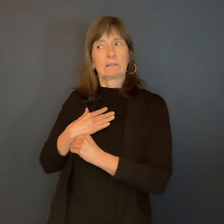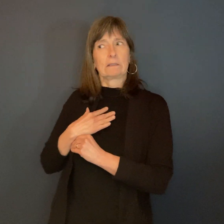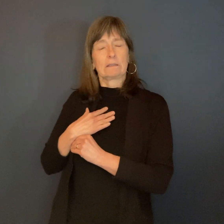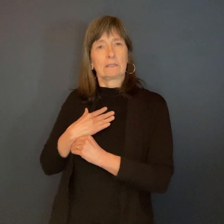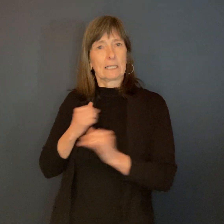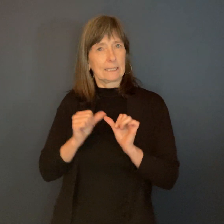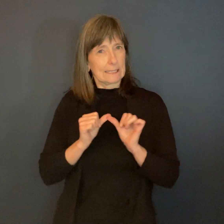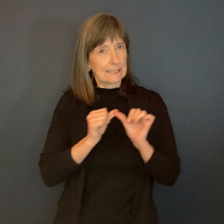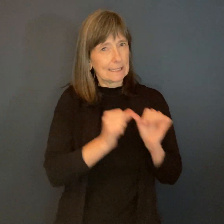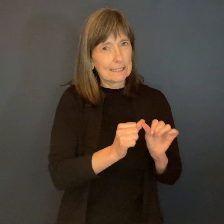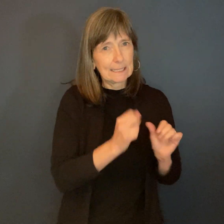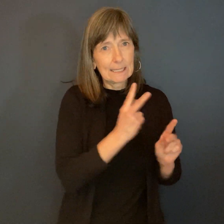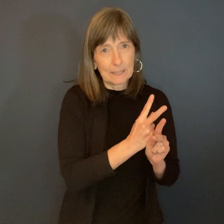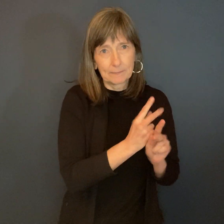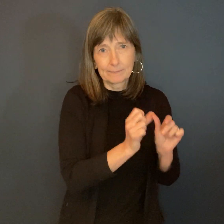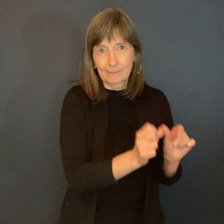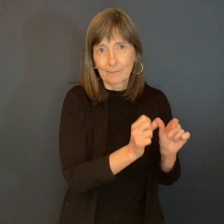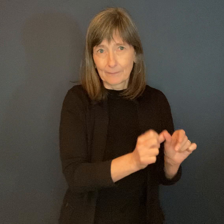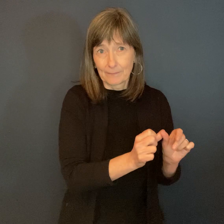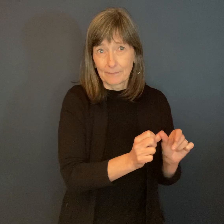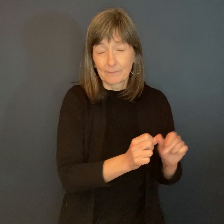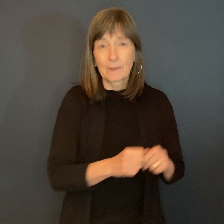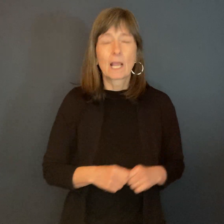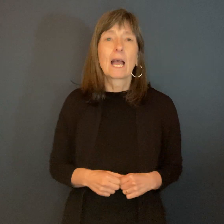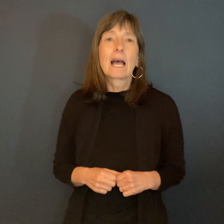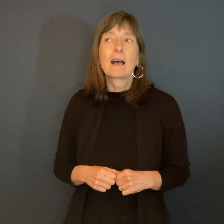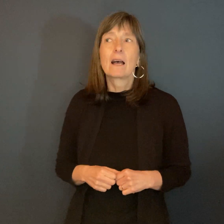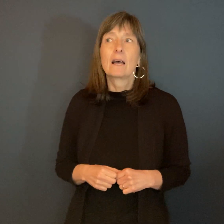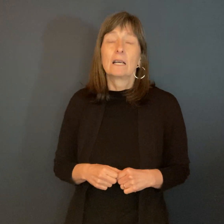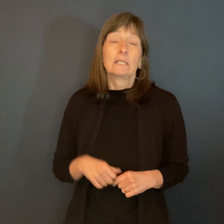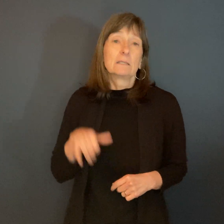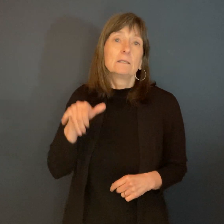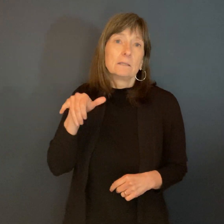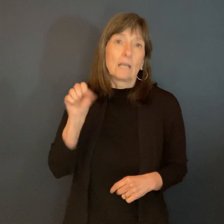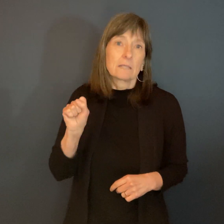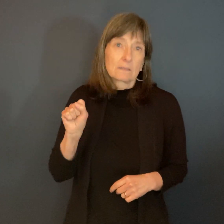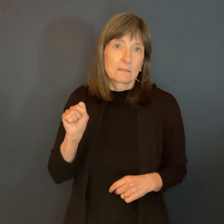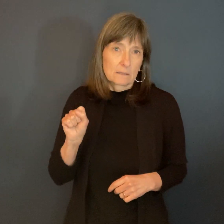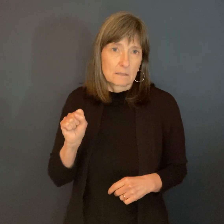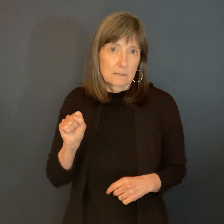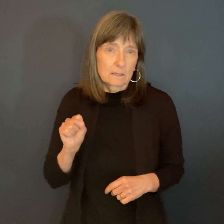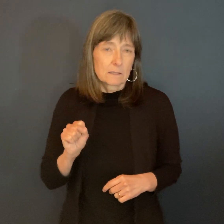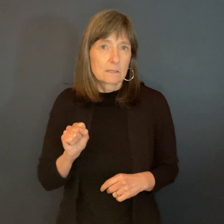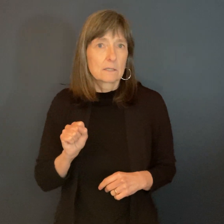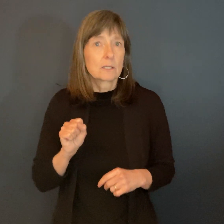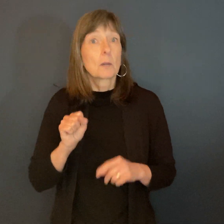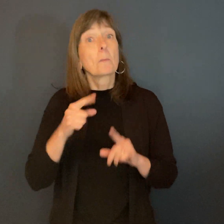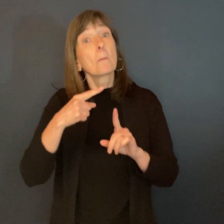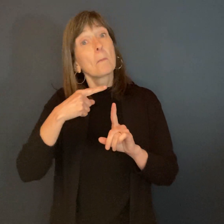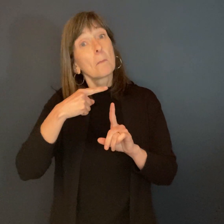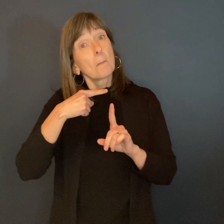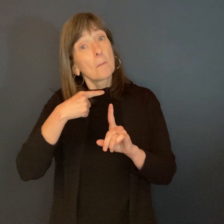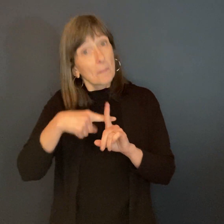the answer is yes. I think also, though, in some cases, as